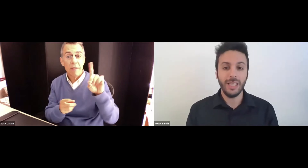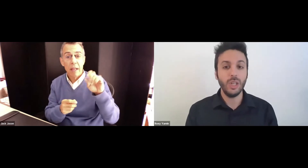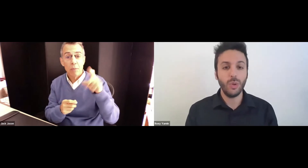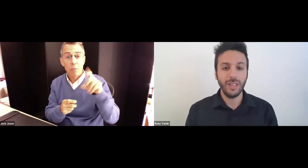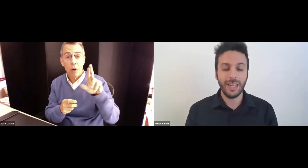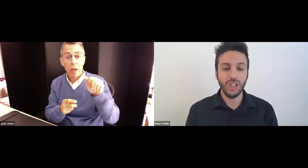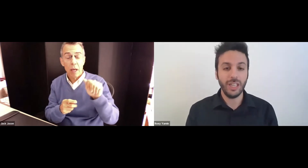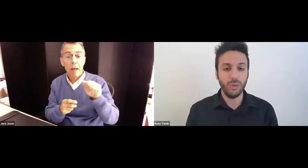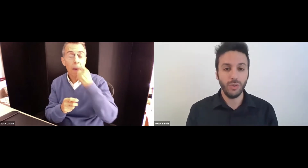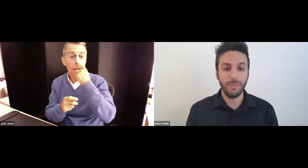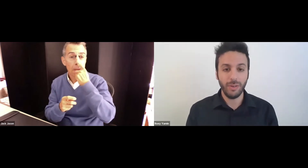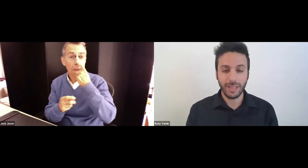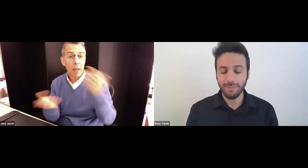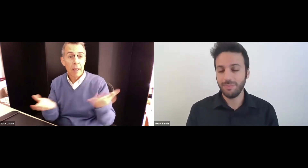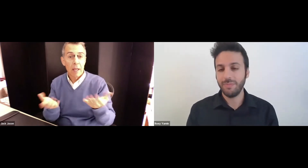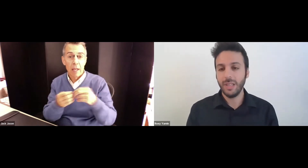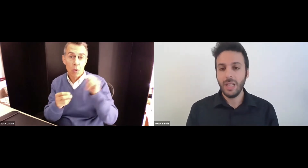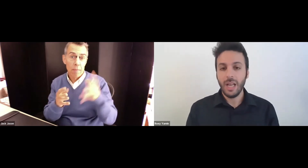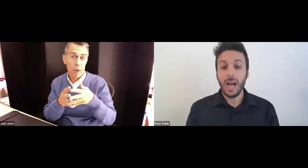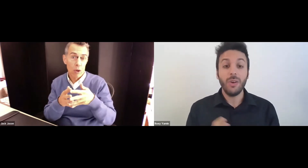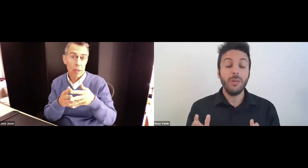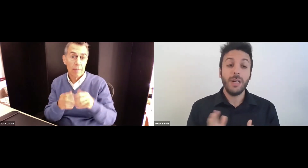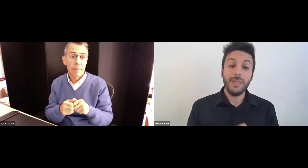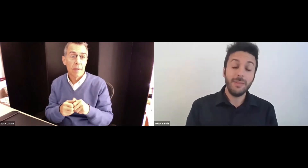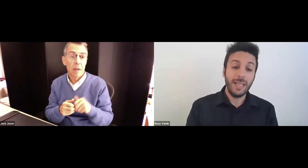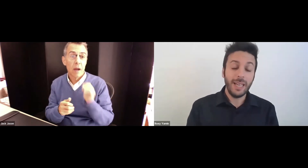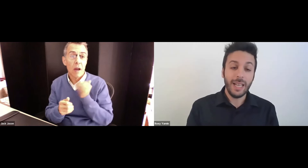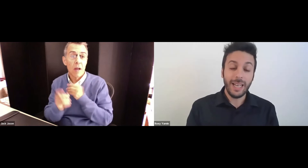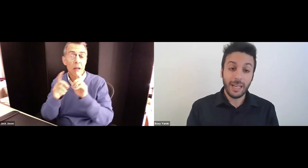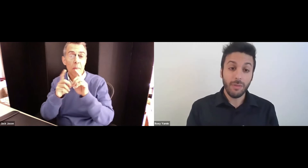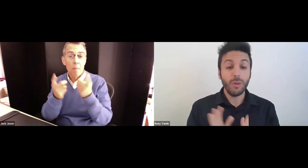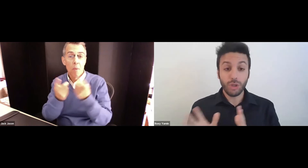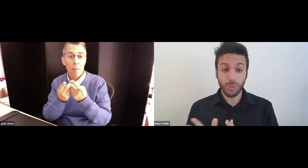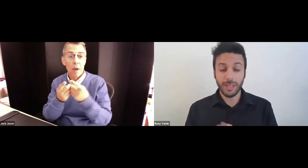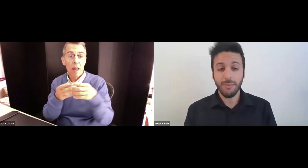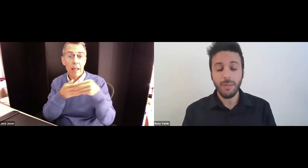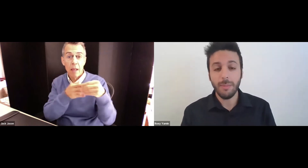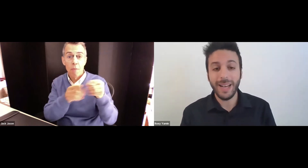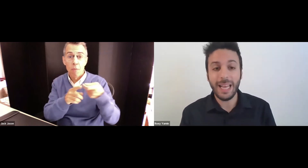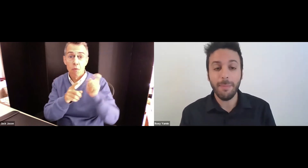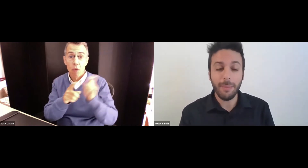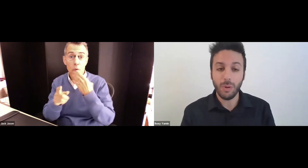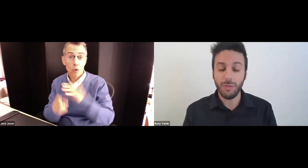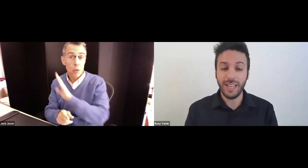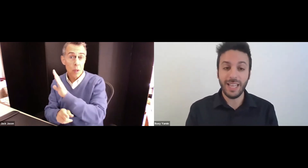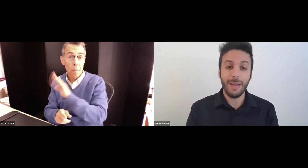local delegation here to North America. Our department is being led from Jerusalem by a member of the